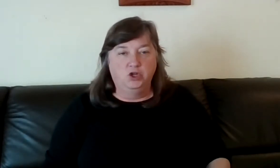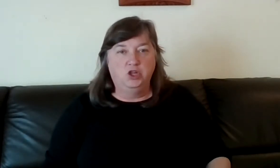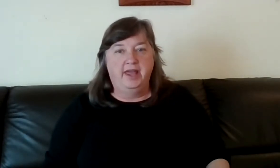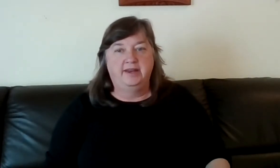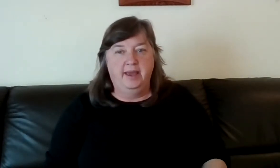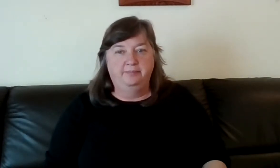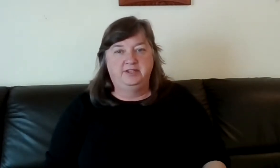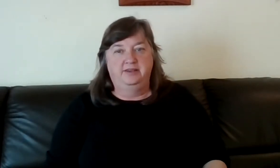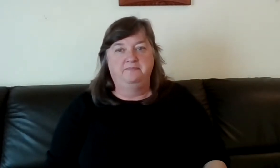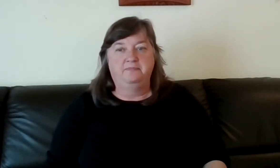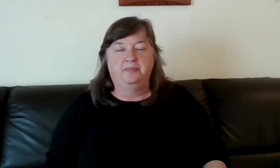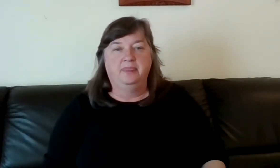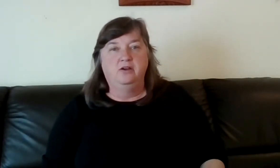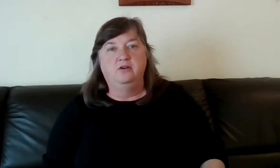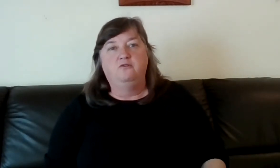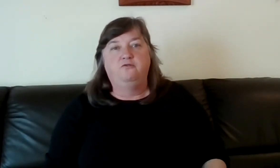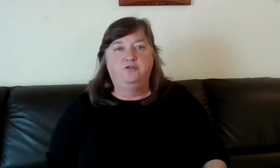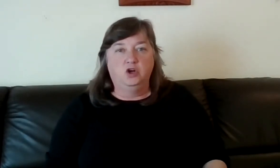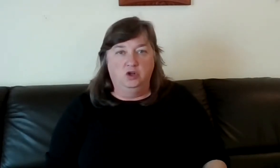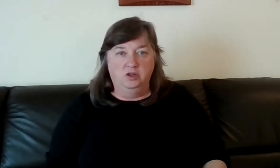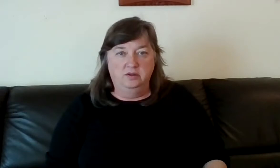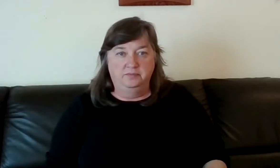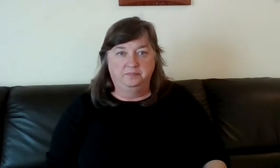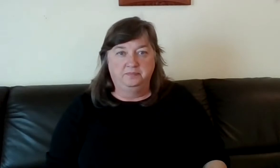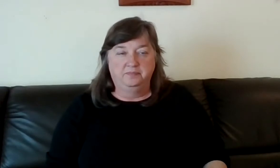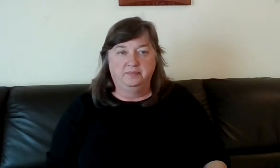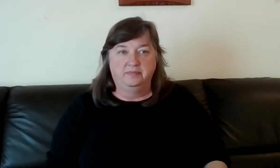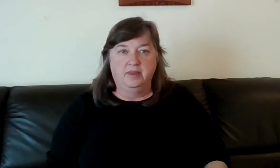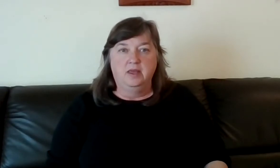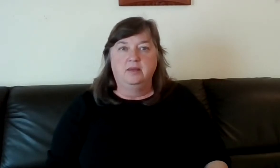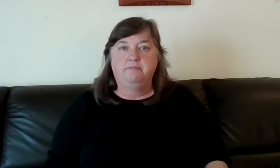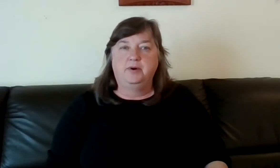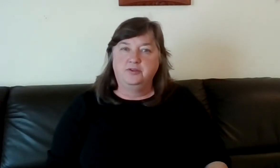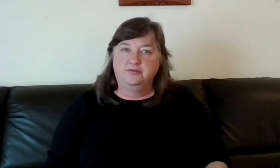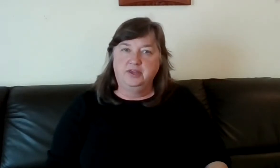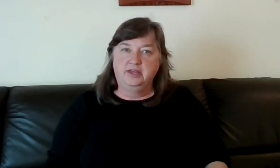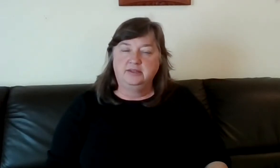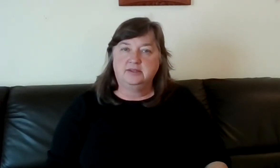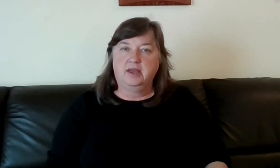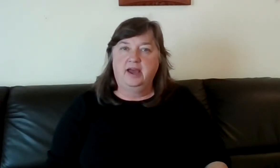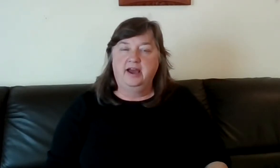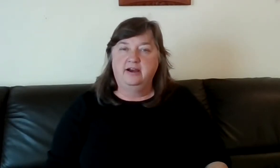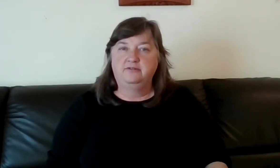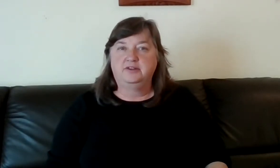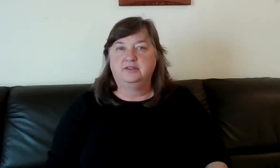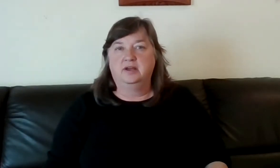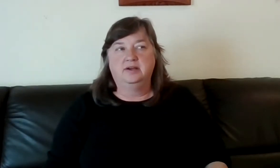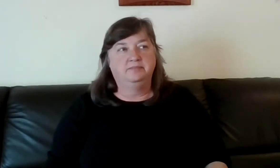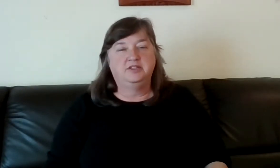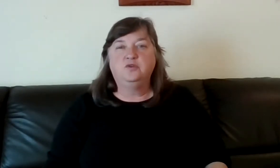Full and empty. Full, both of these have different